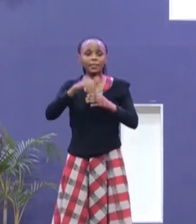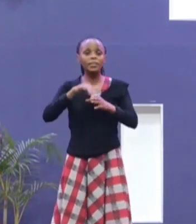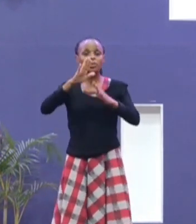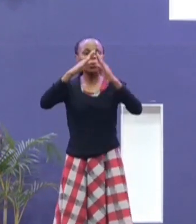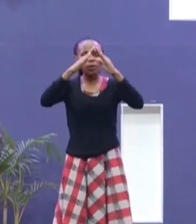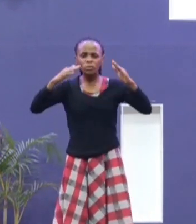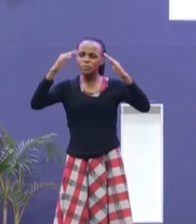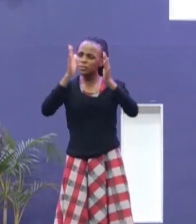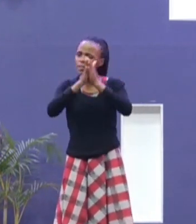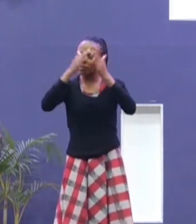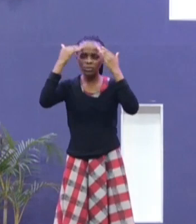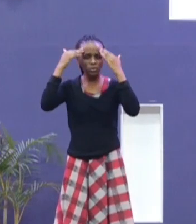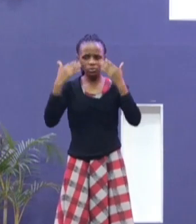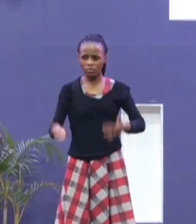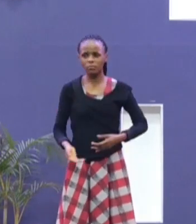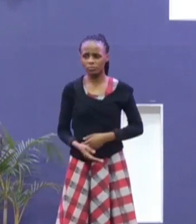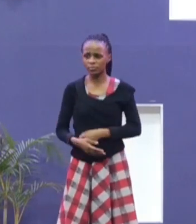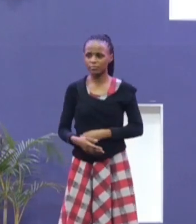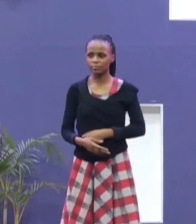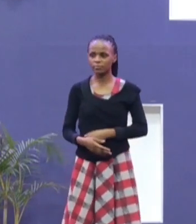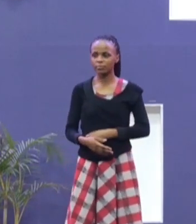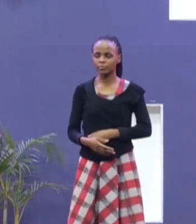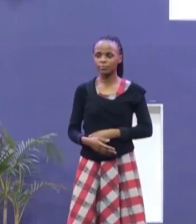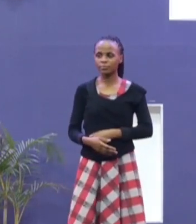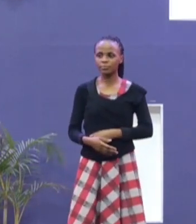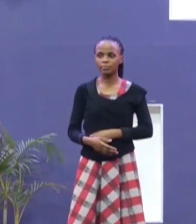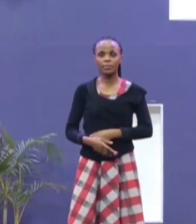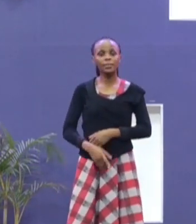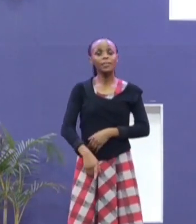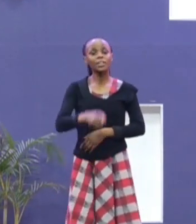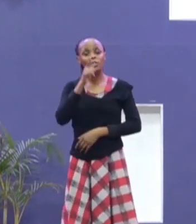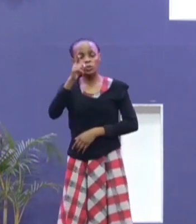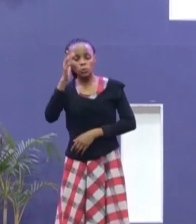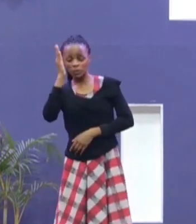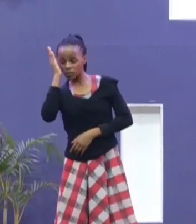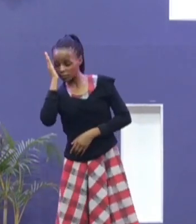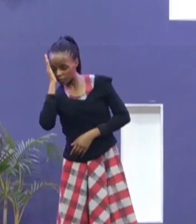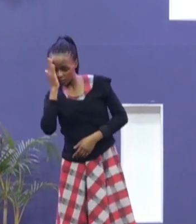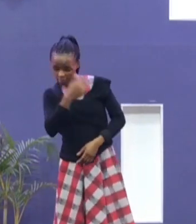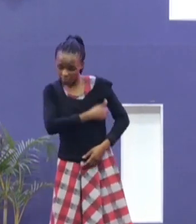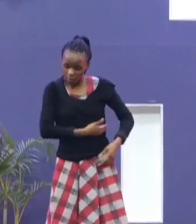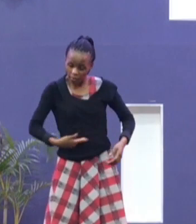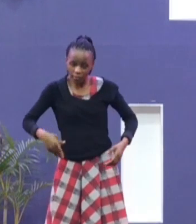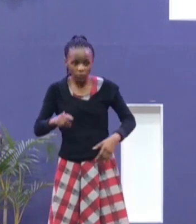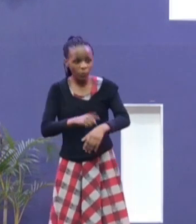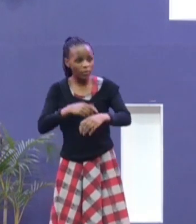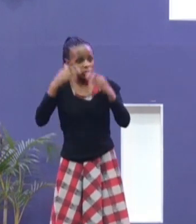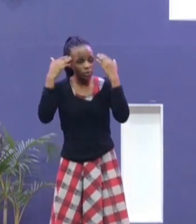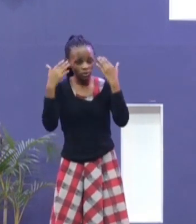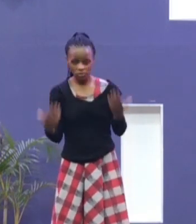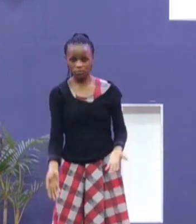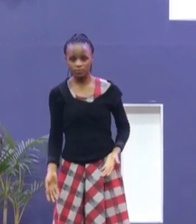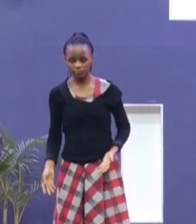ina sente mu nyumba yo naye nga tomanyi. You sleep on an empty stomach when you don't know. Newe bakange njale kuluma